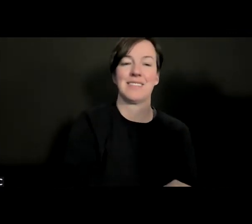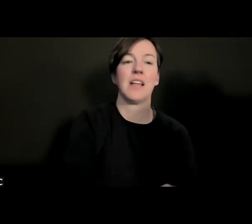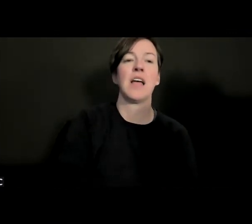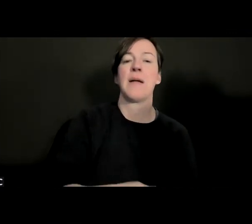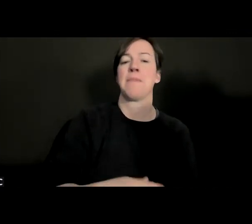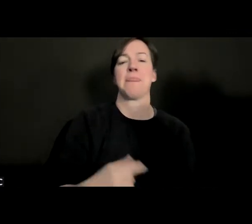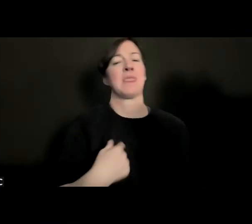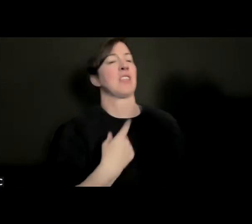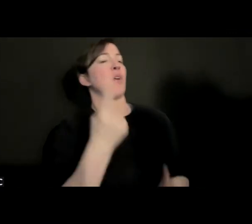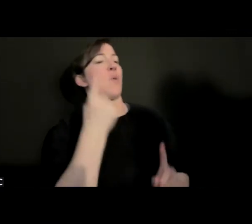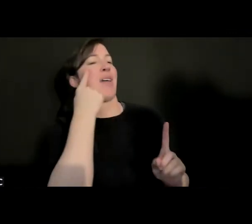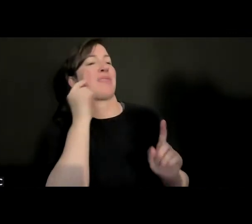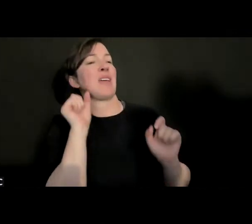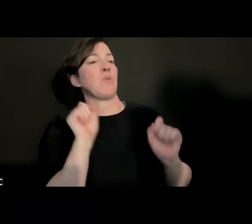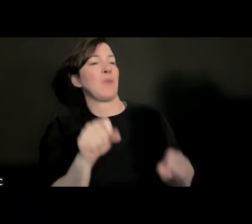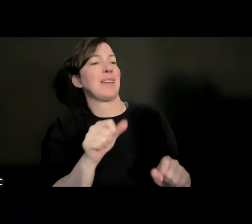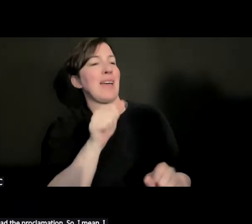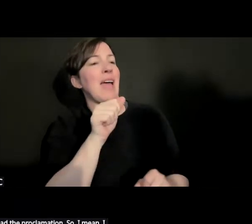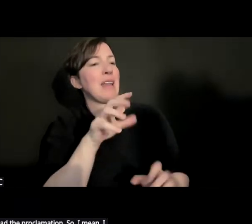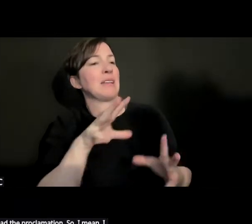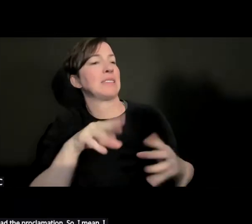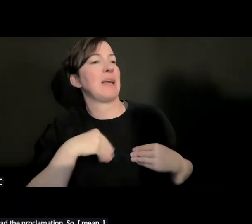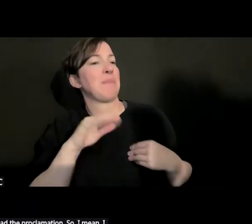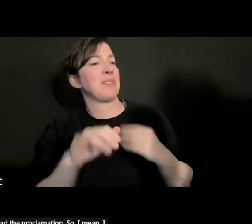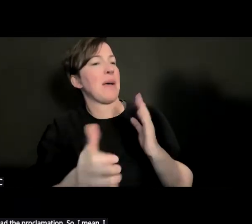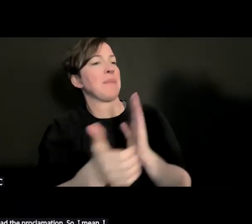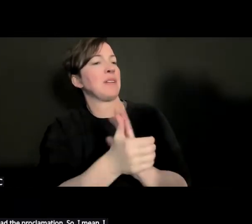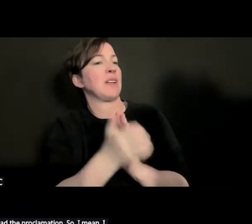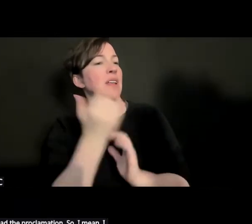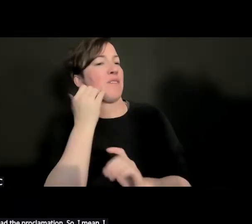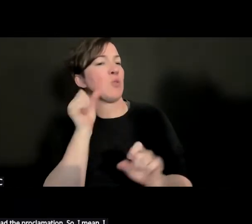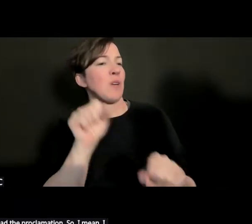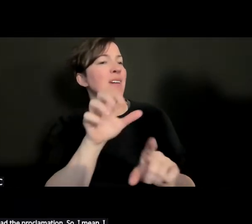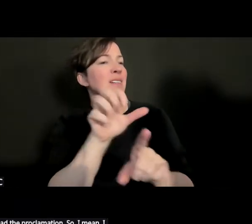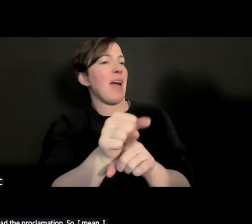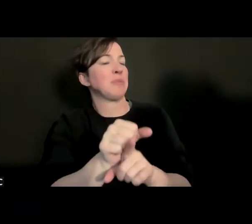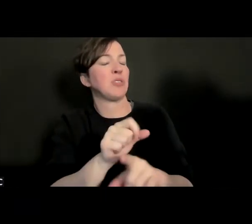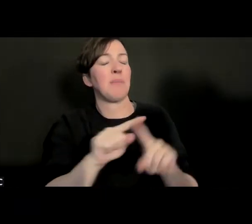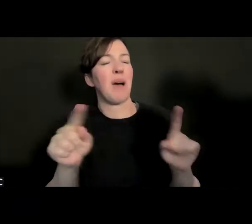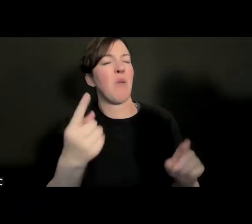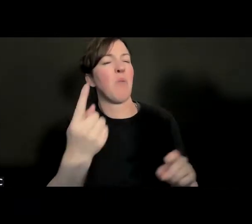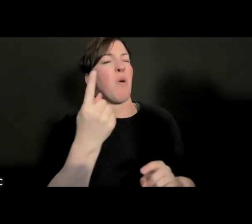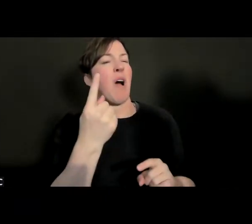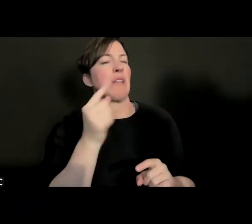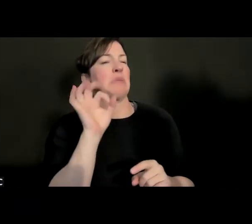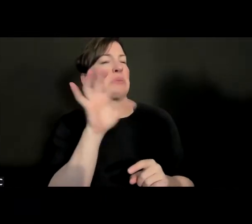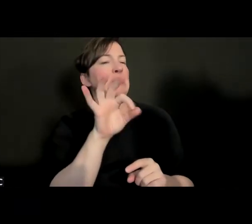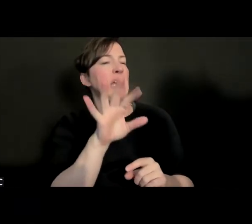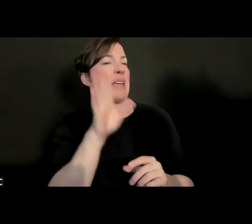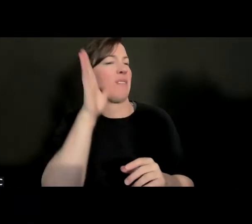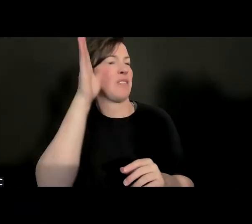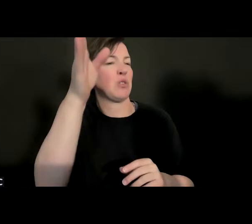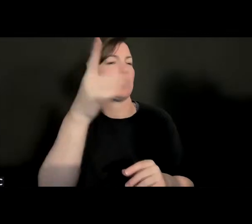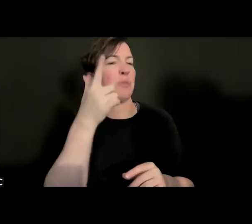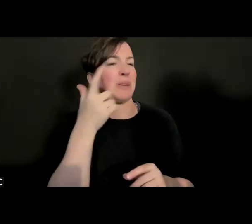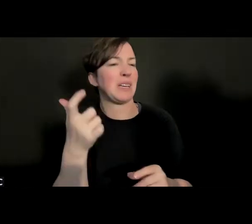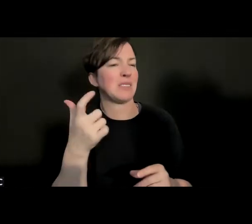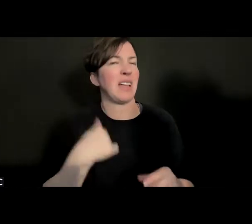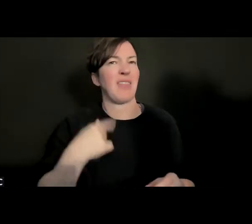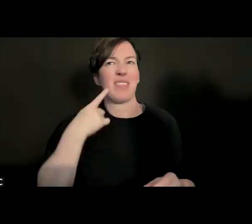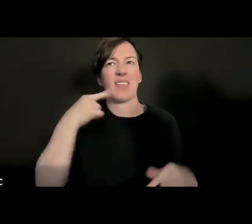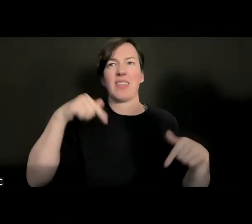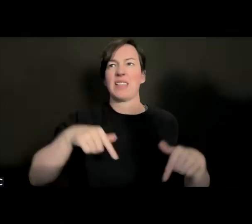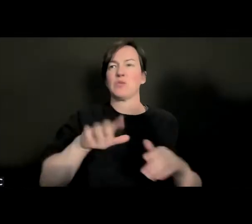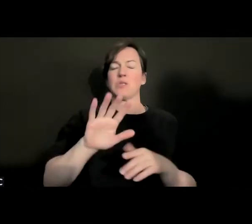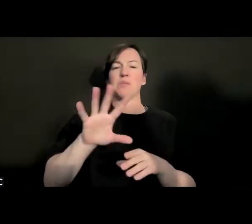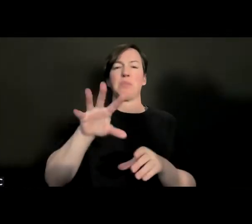I think we can live with that amendment if Sure. somebody can capture it. And the only thing I would say in the future, because I think this was part of